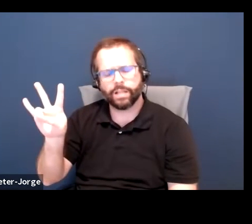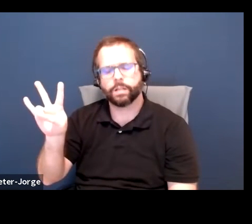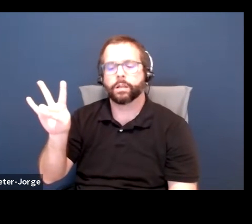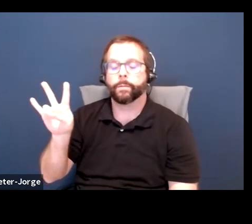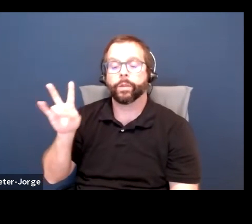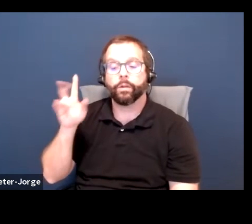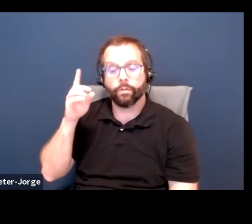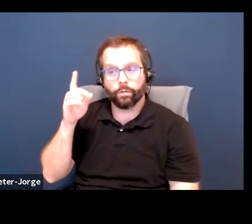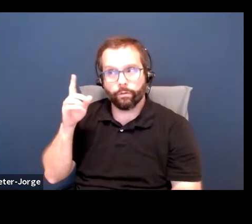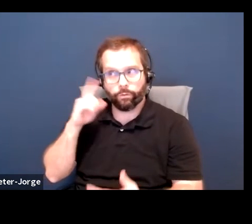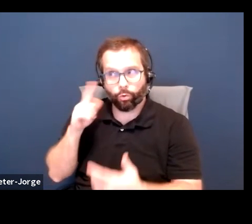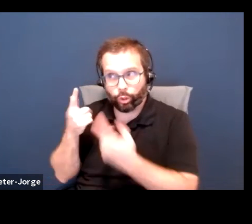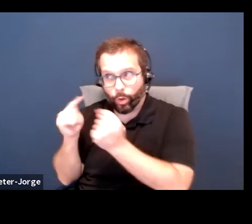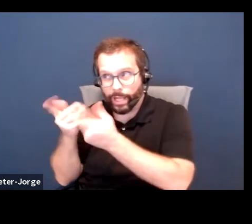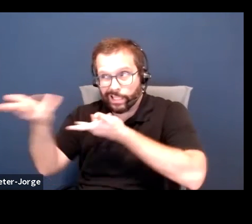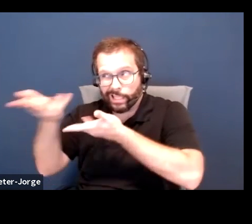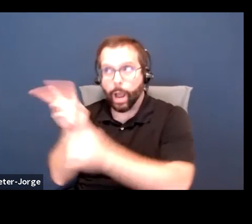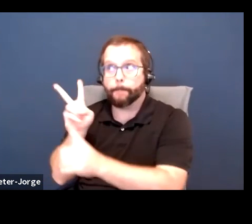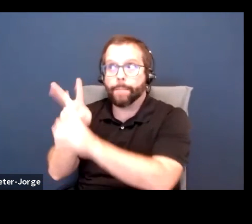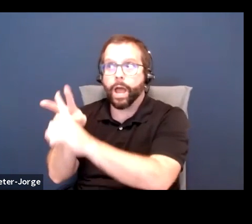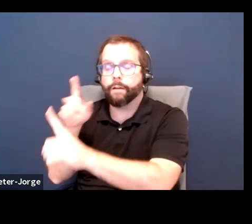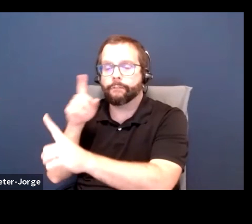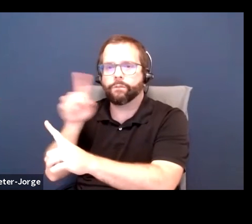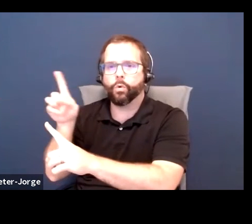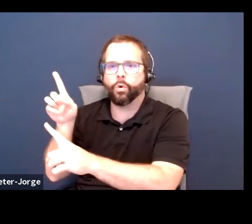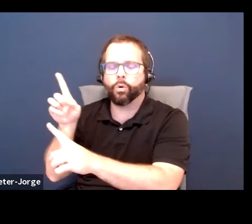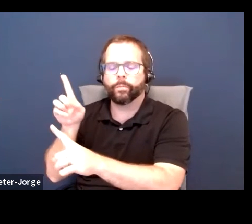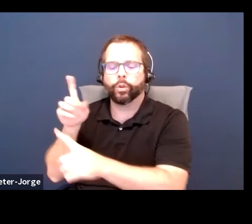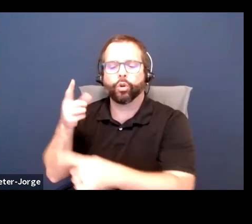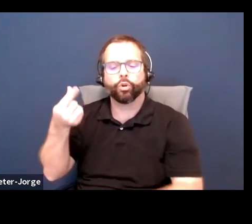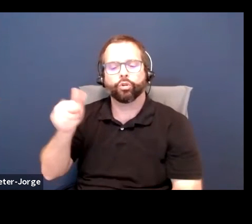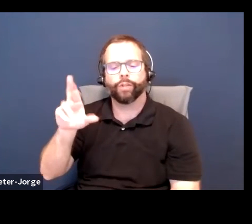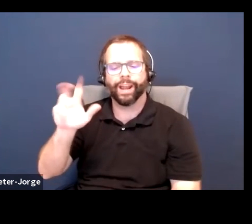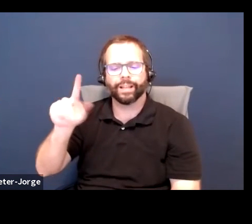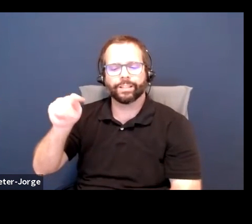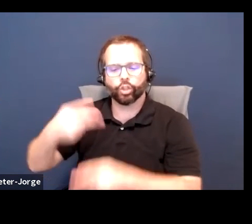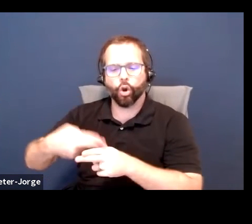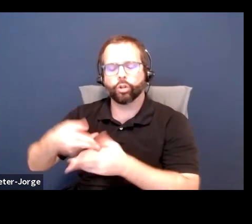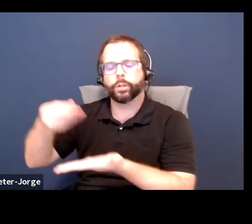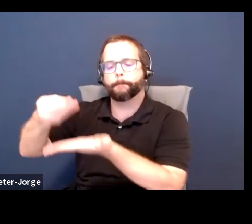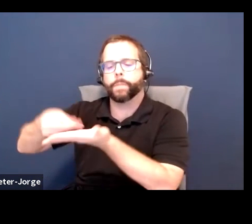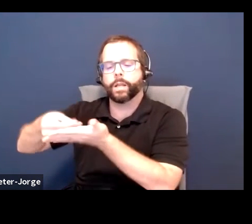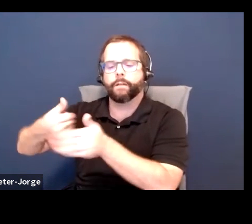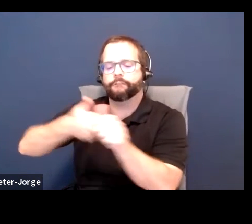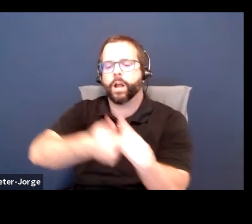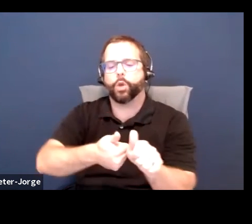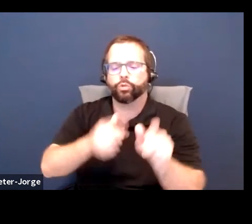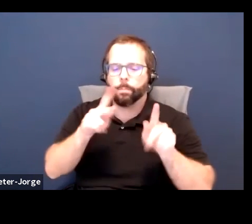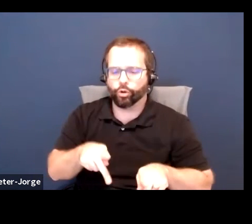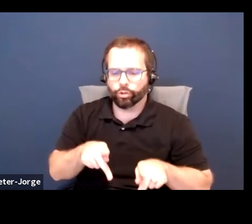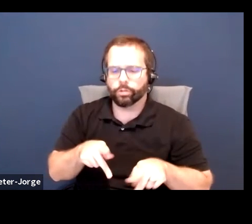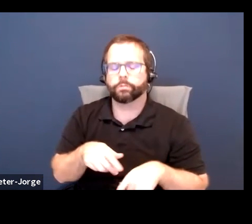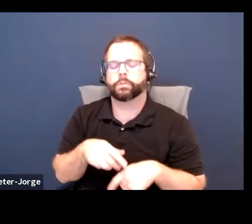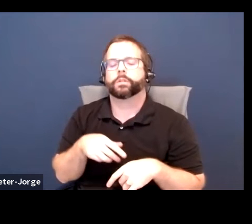to apply for the Money Follows the Person grant. And within that grant,